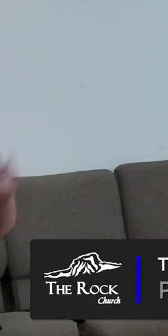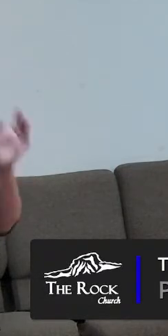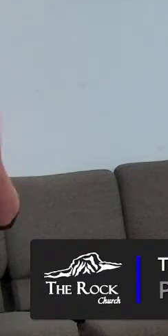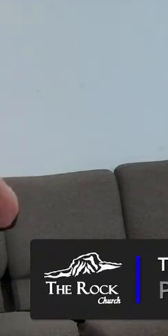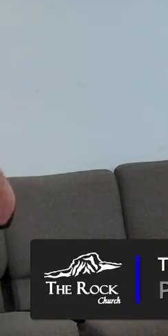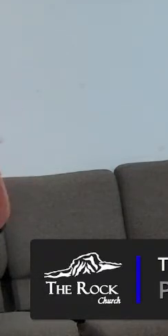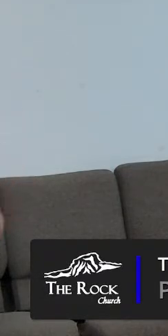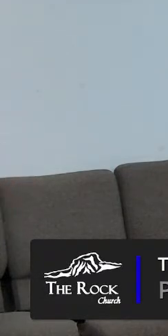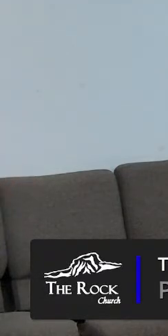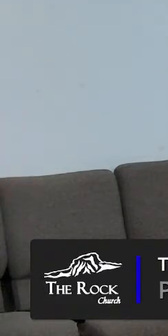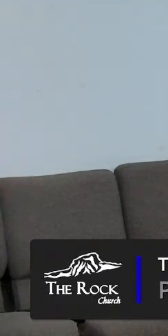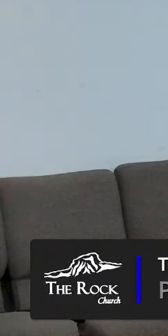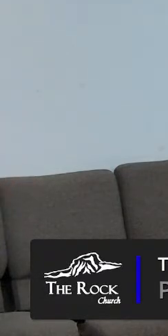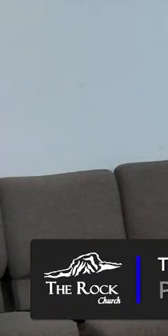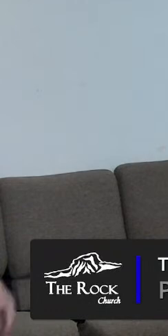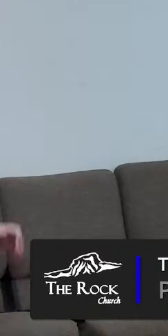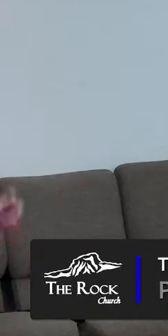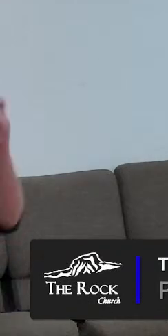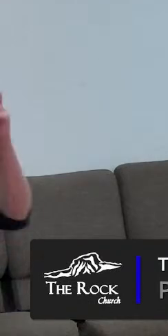They got first place.